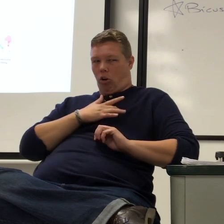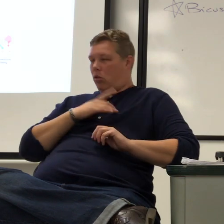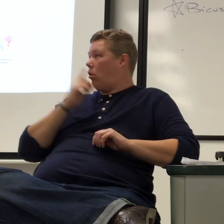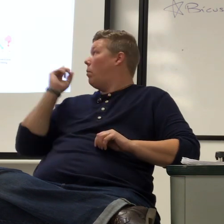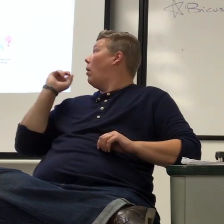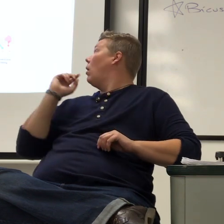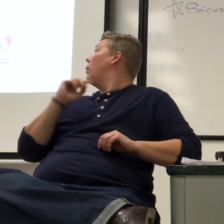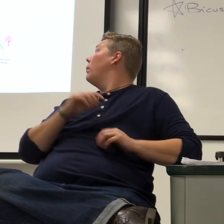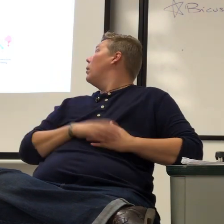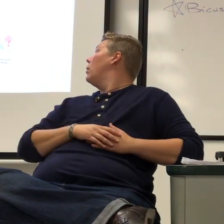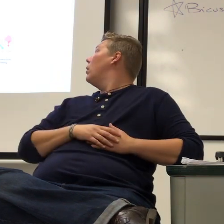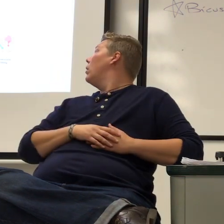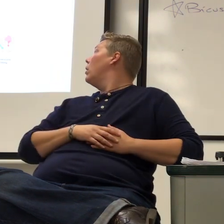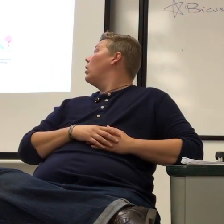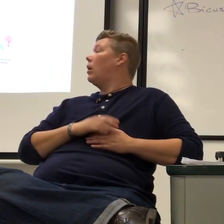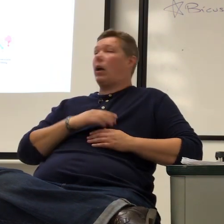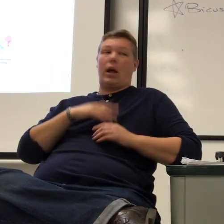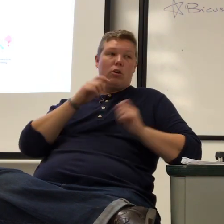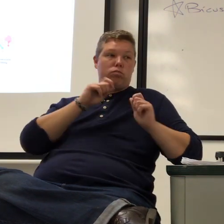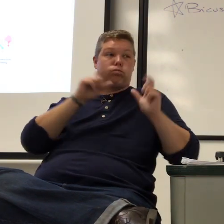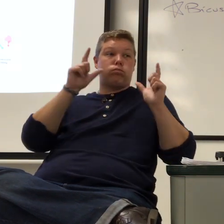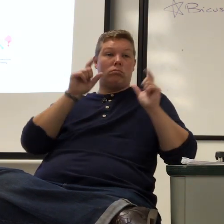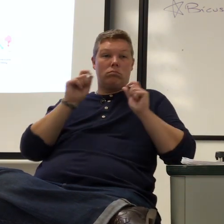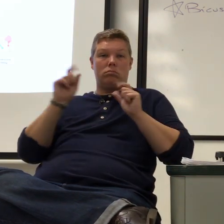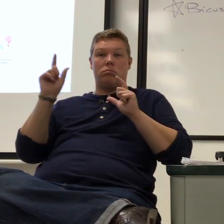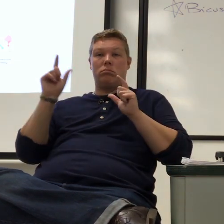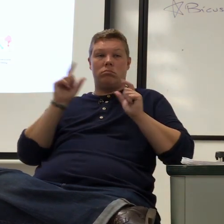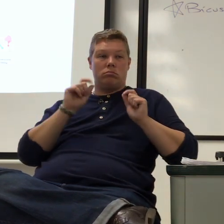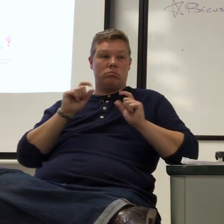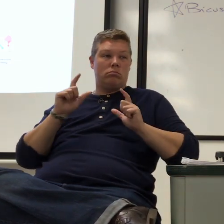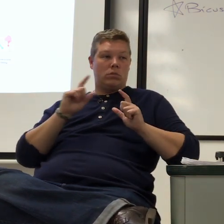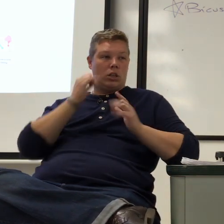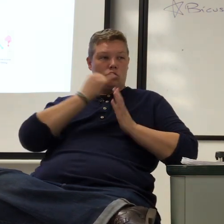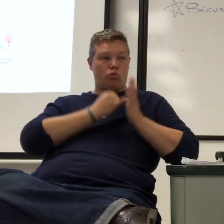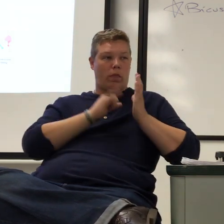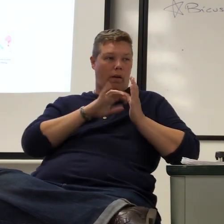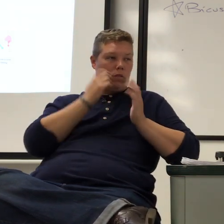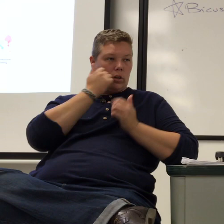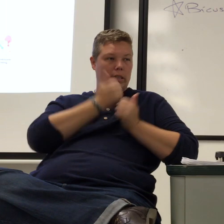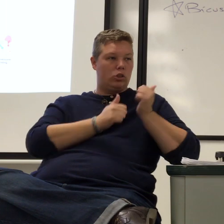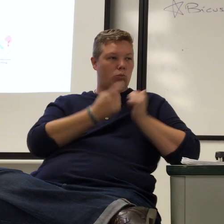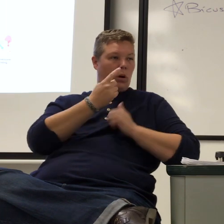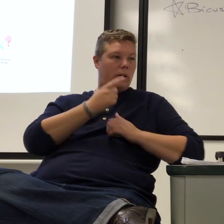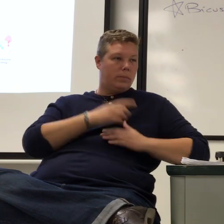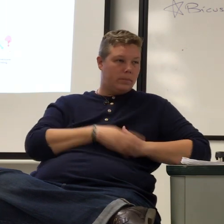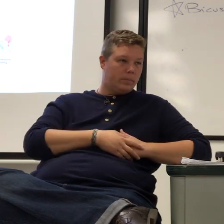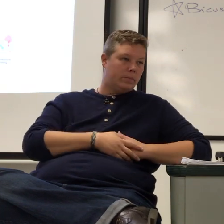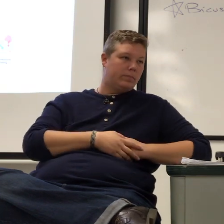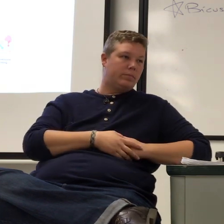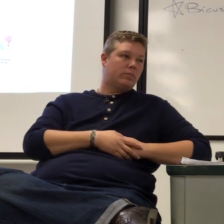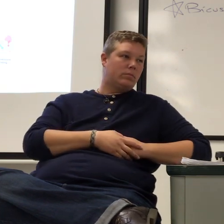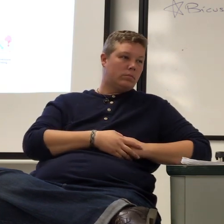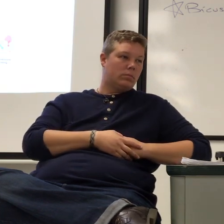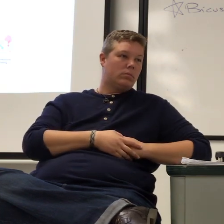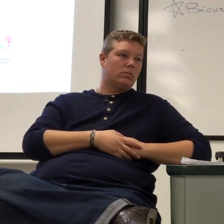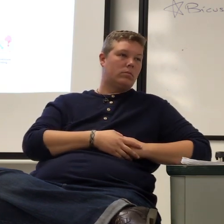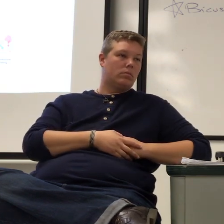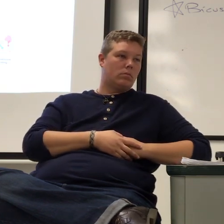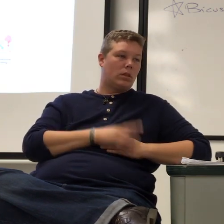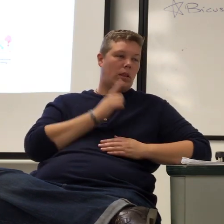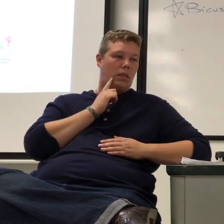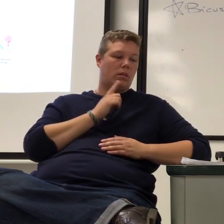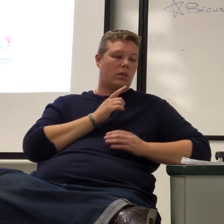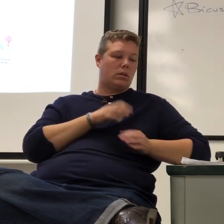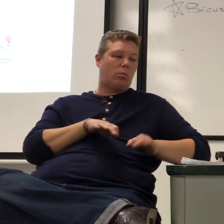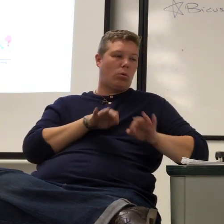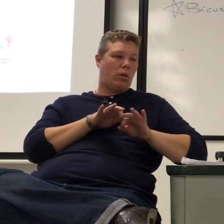up and put them throughout the different phases. And so that's an important figure to study for this next exam. Now